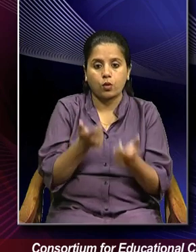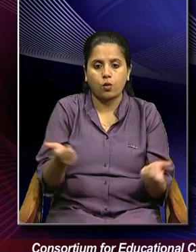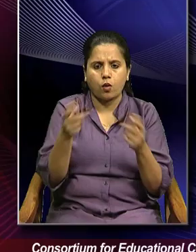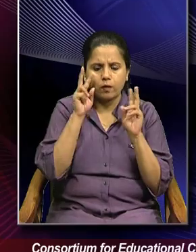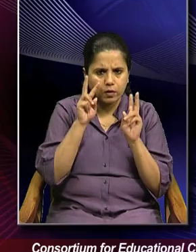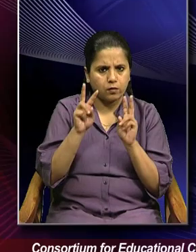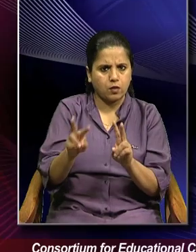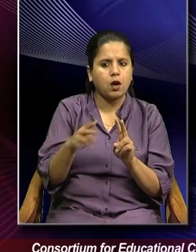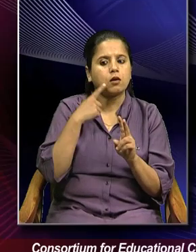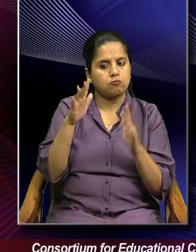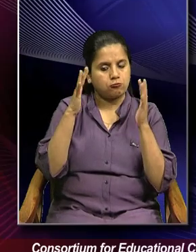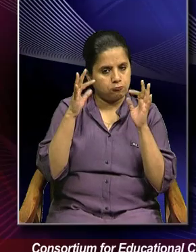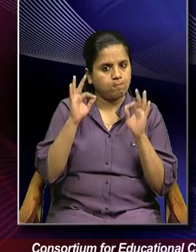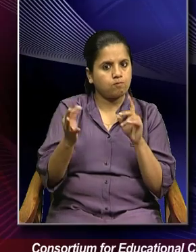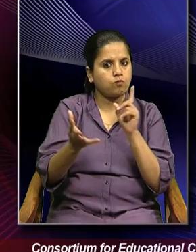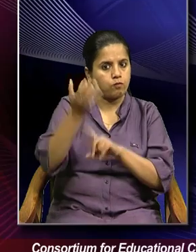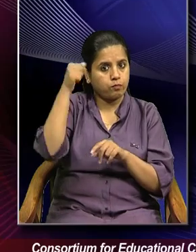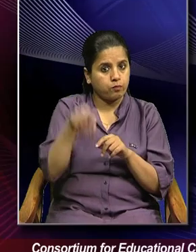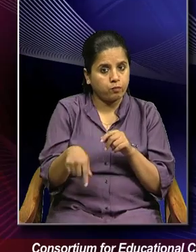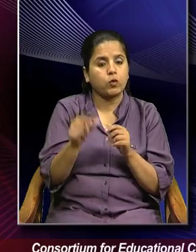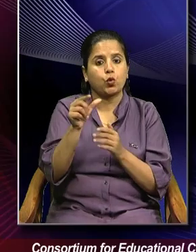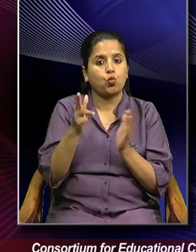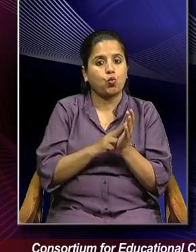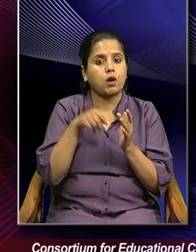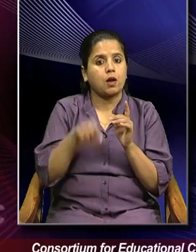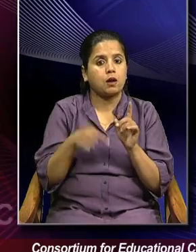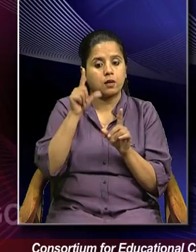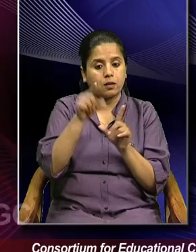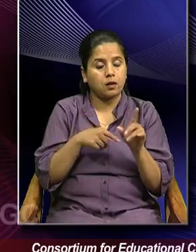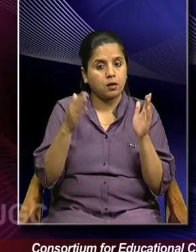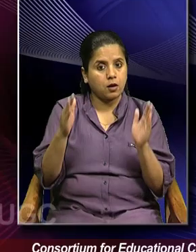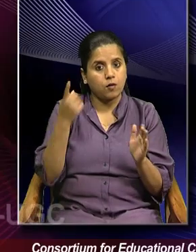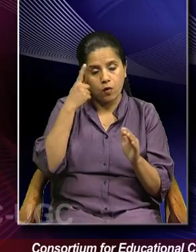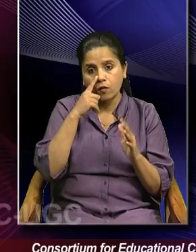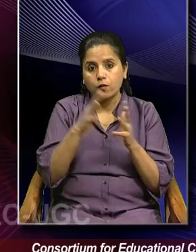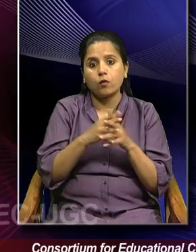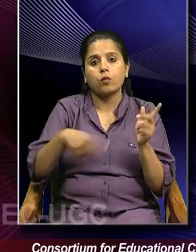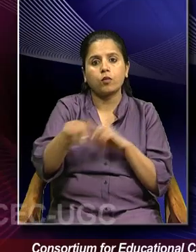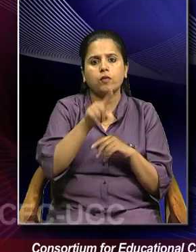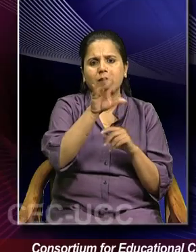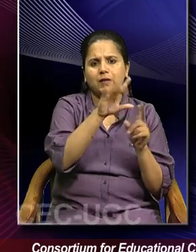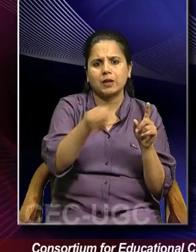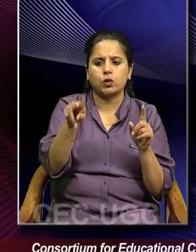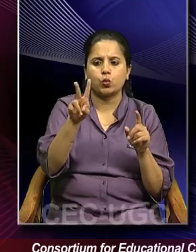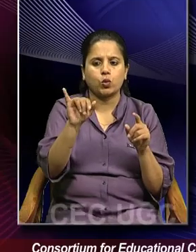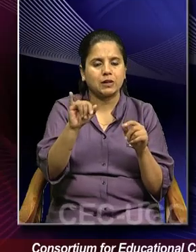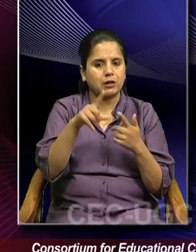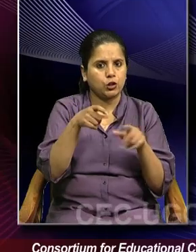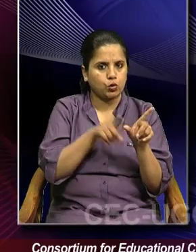and appreciate the achievements of United Nations Decade for Women from 15 to 26